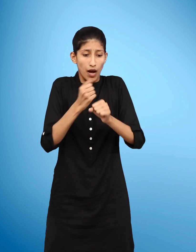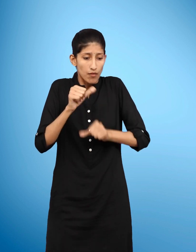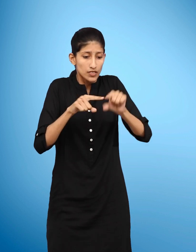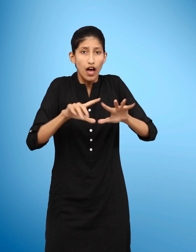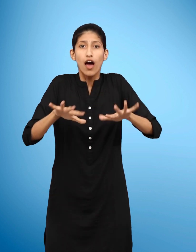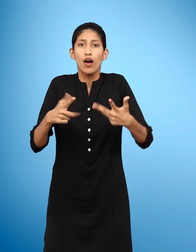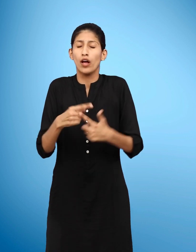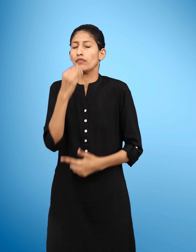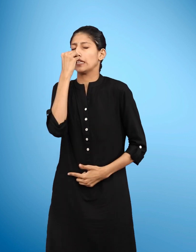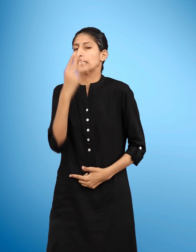process.